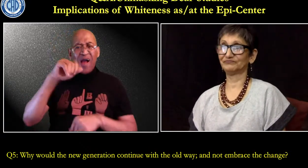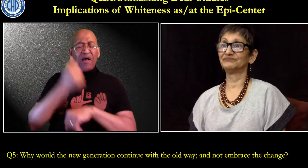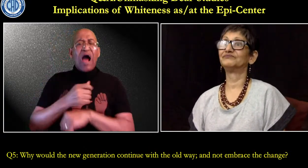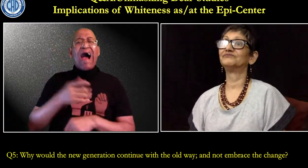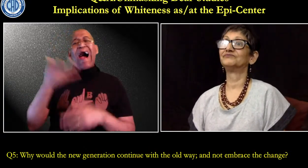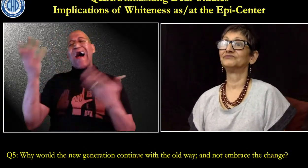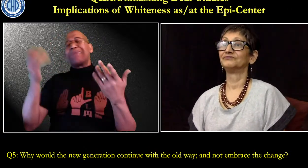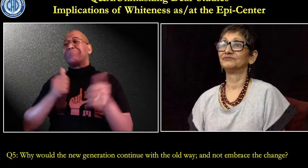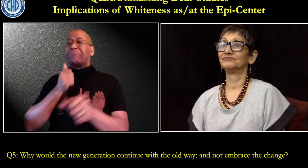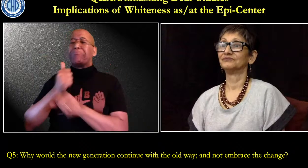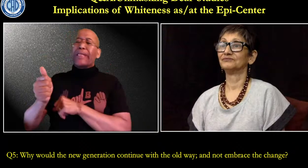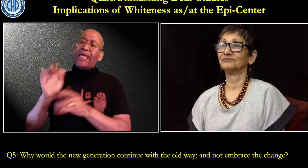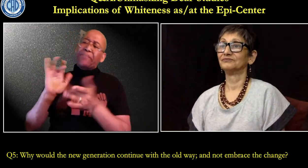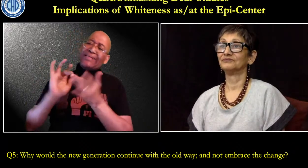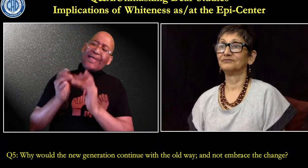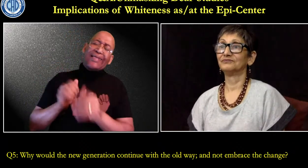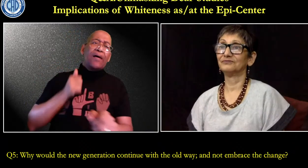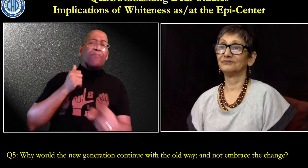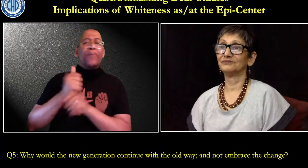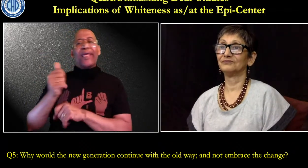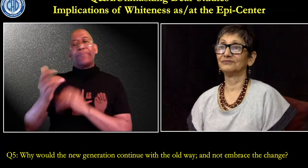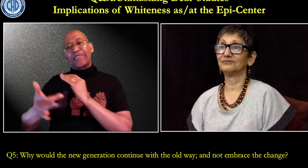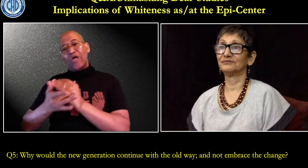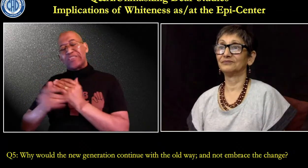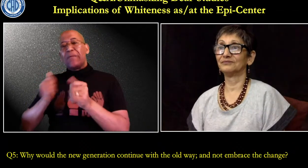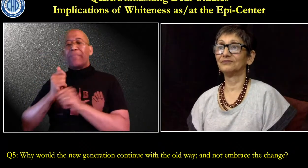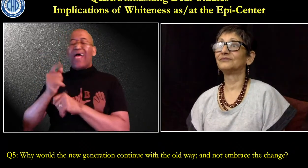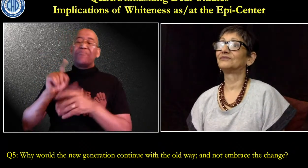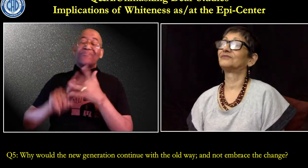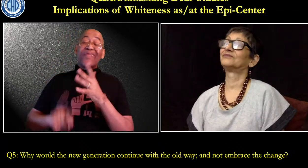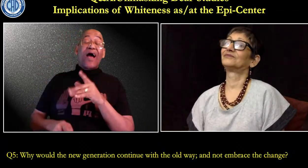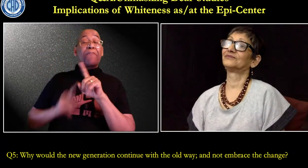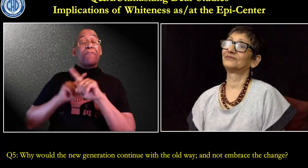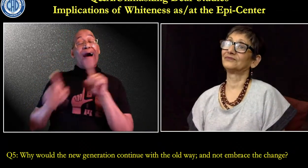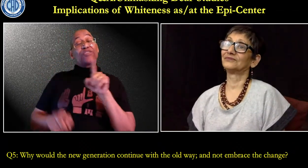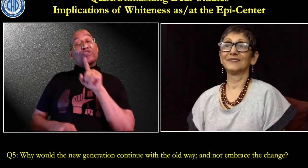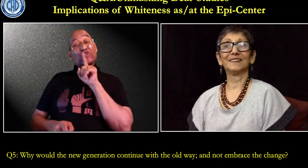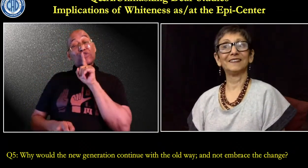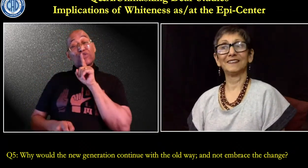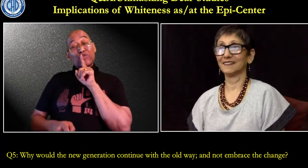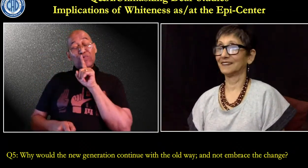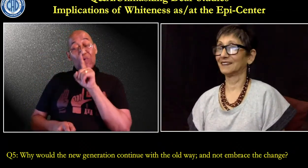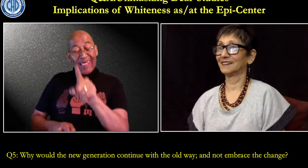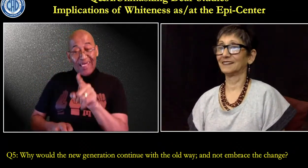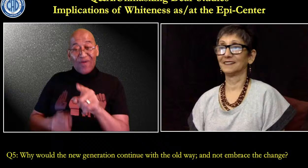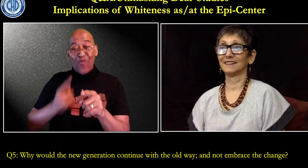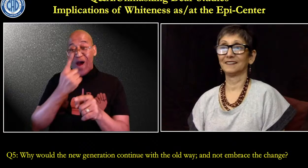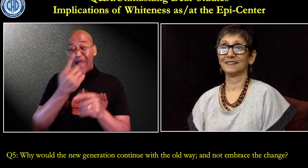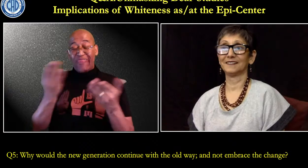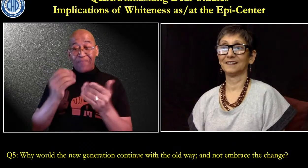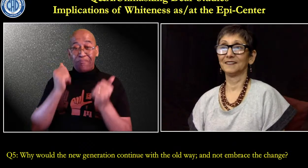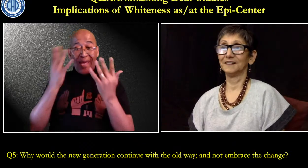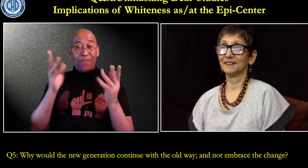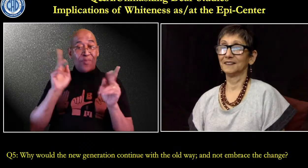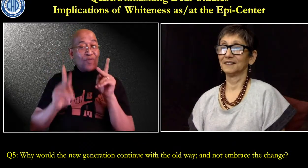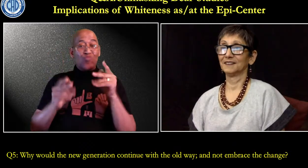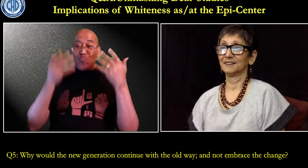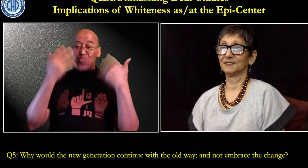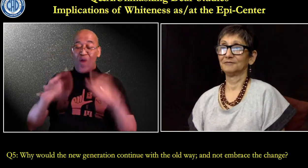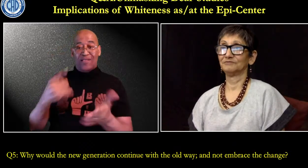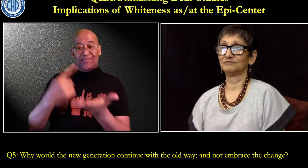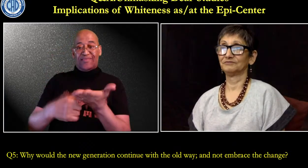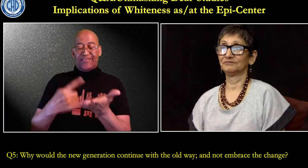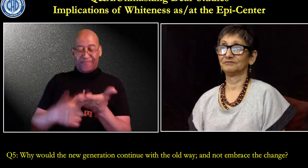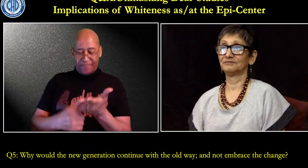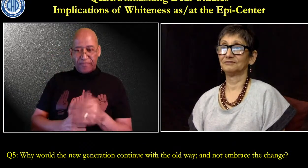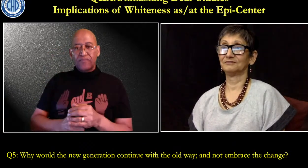many deaf clubs have shut down. They blame the internet, technology, and different issues. But